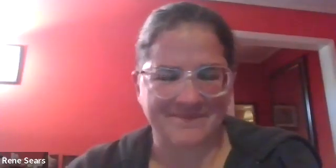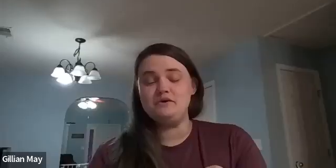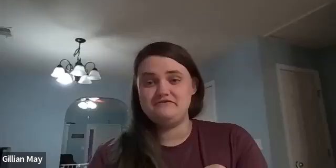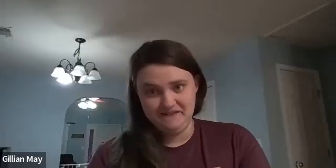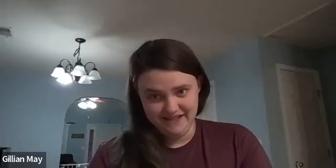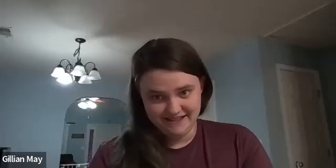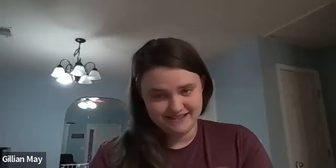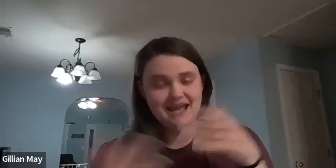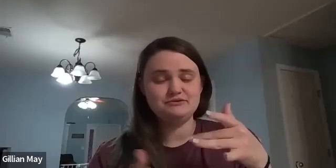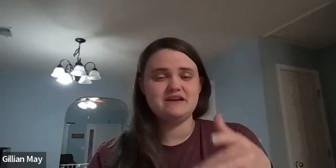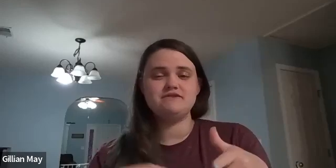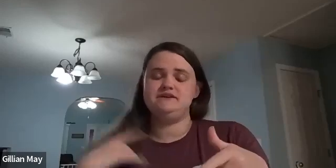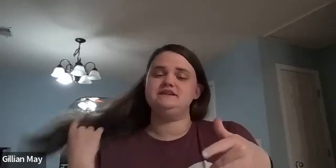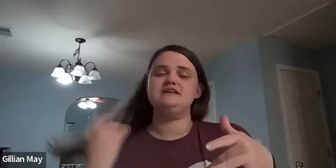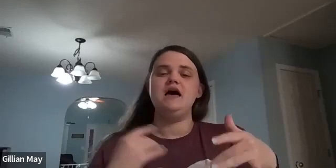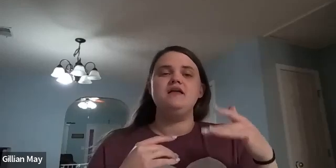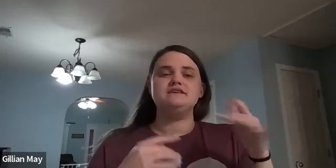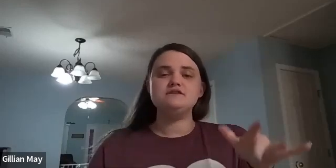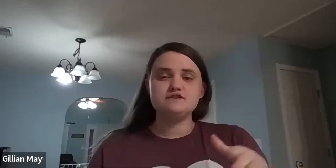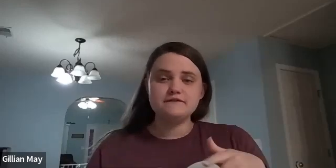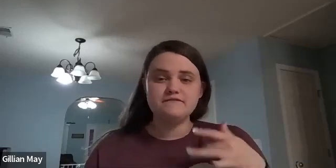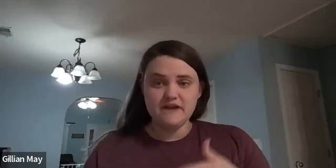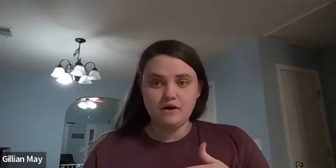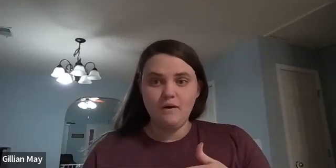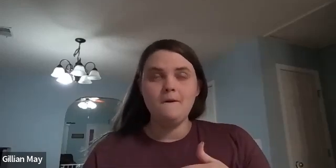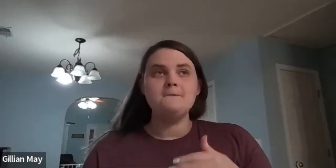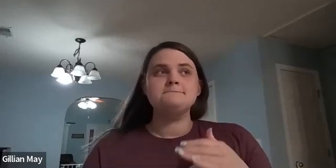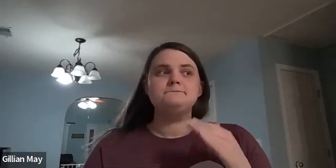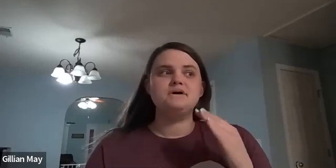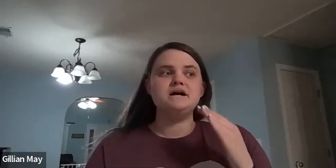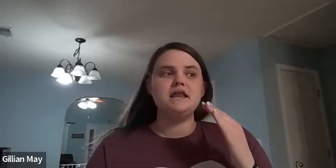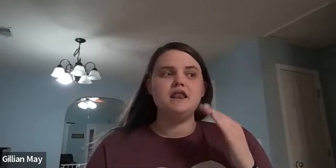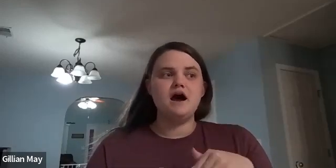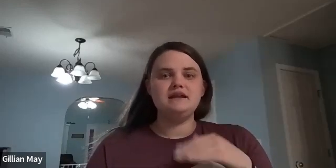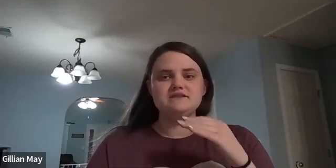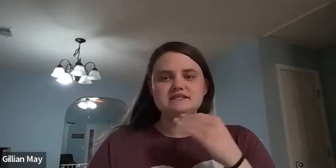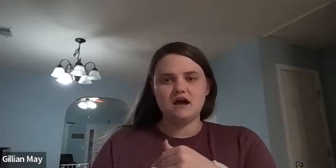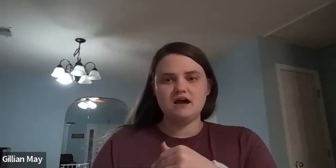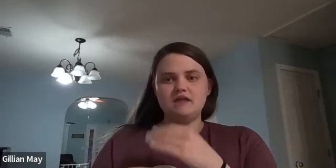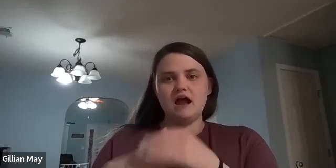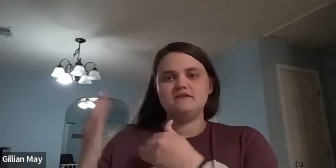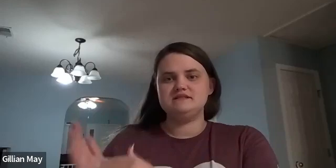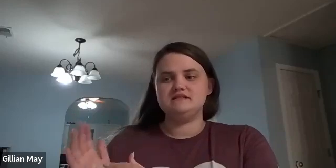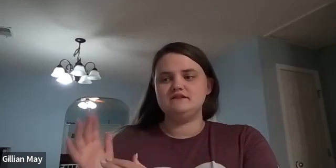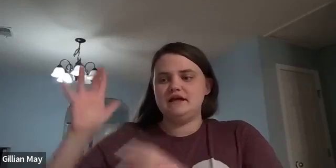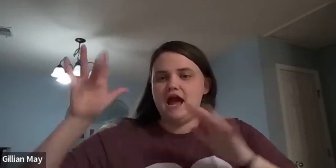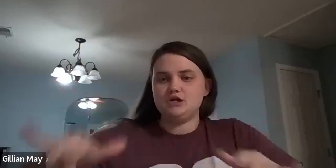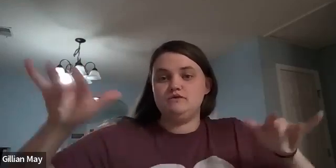for feelings, the actual sign for feelings. This is also for feel, but not in the sense of like actual